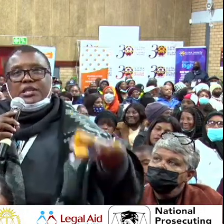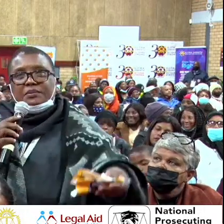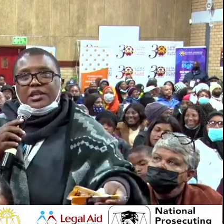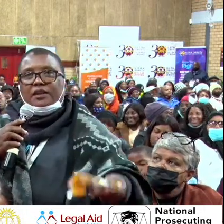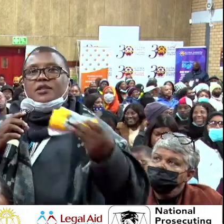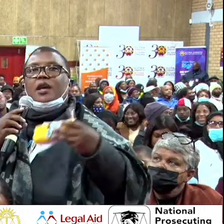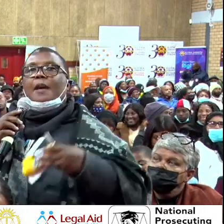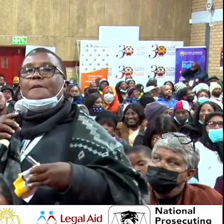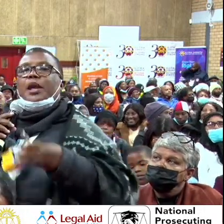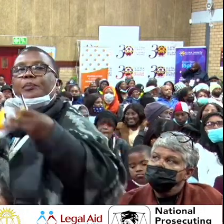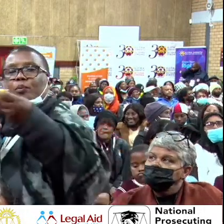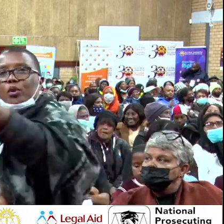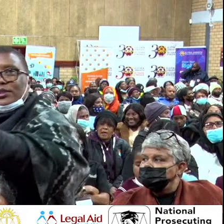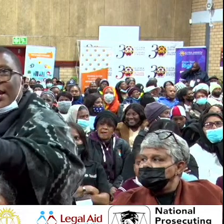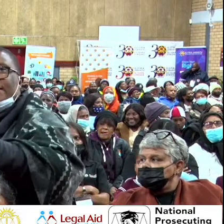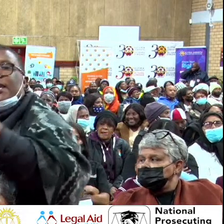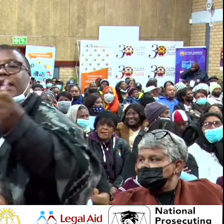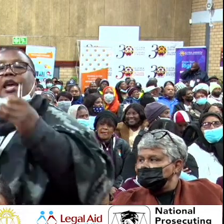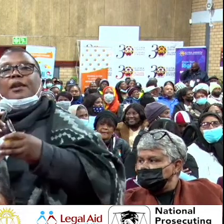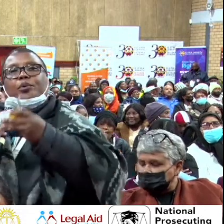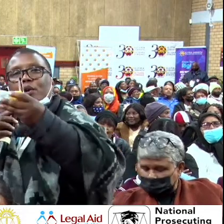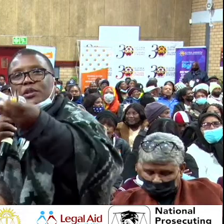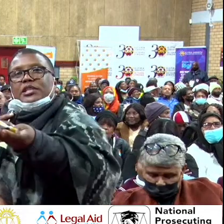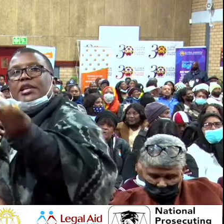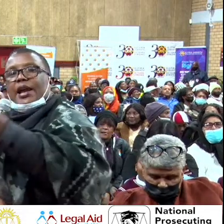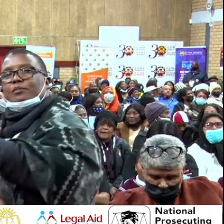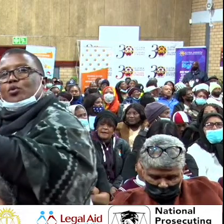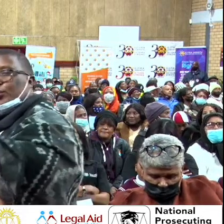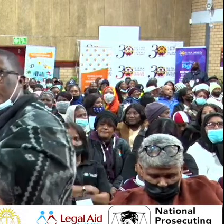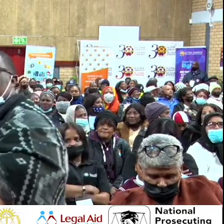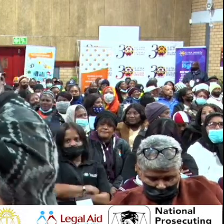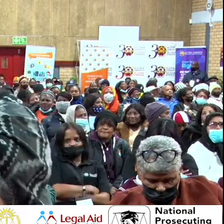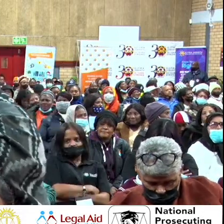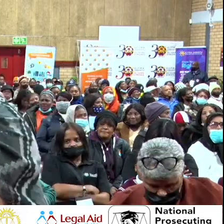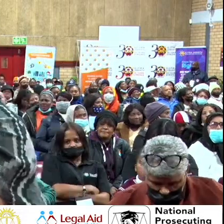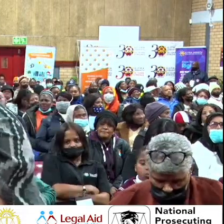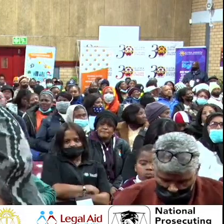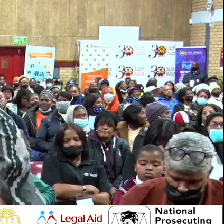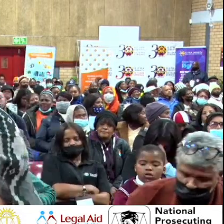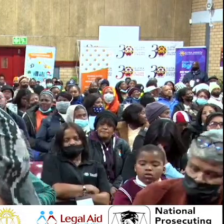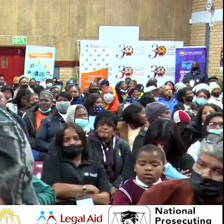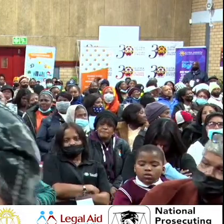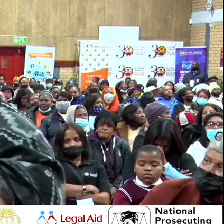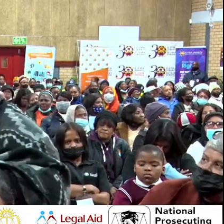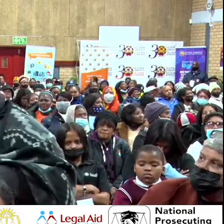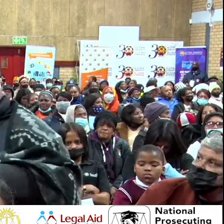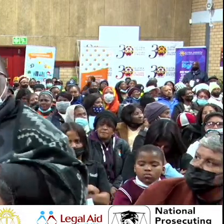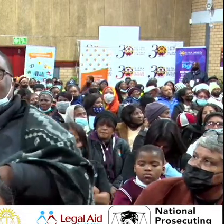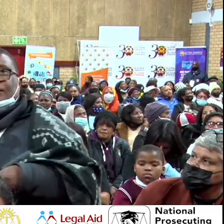express themselves, make proposals, and promises come to the implementation part.